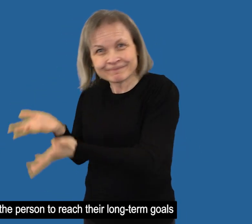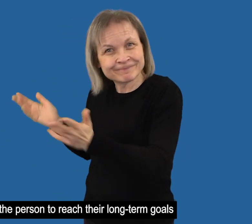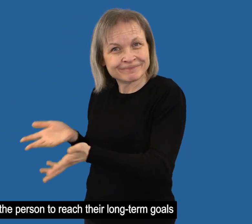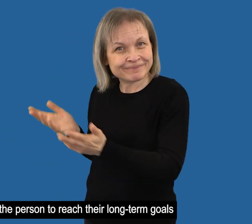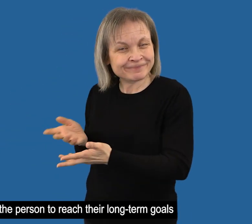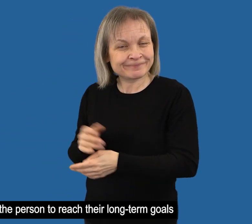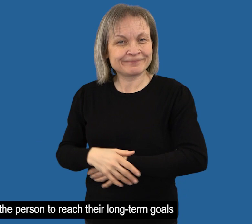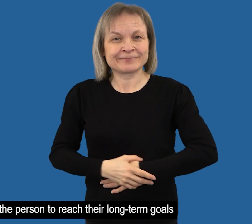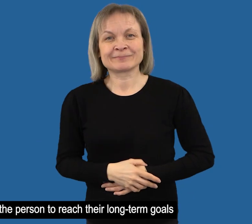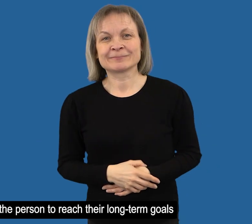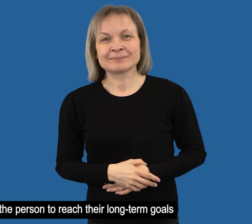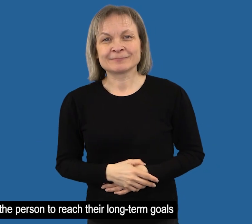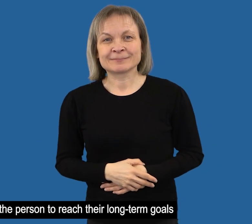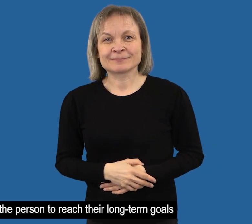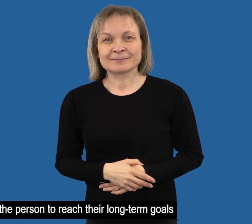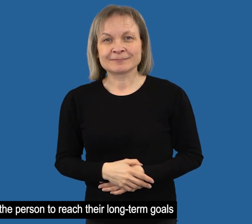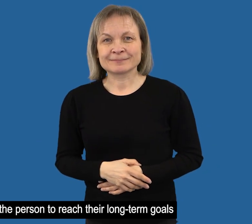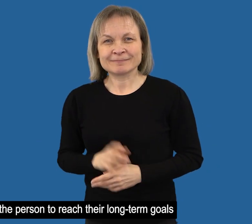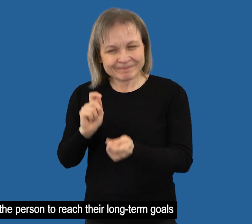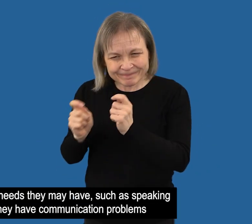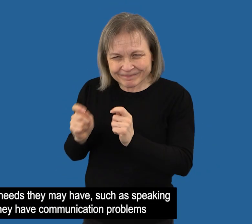Help motivate the person to reach their long-term goals.